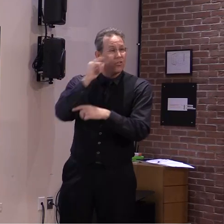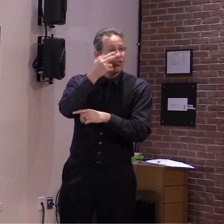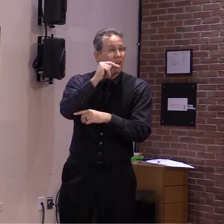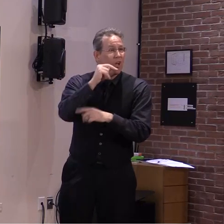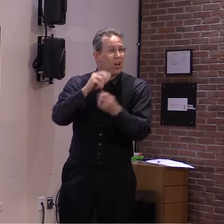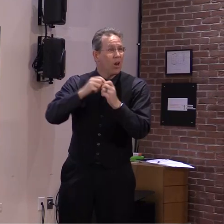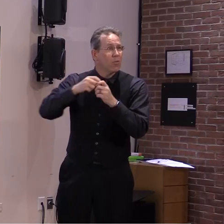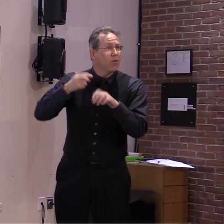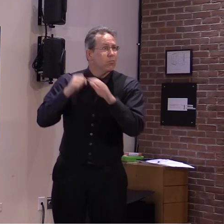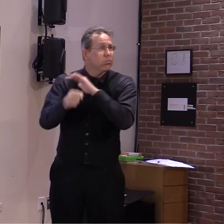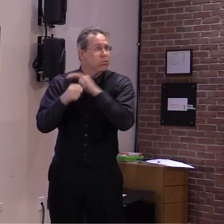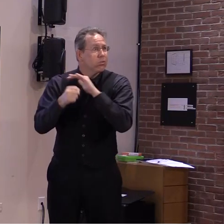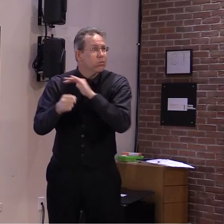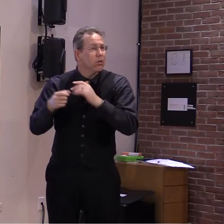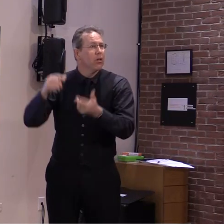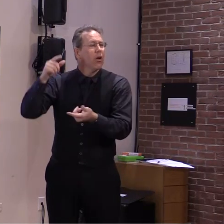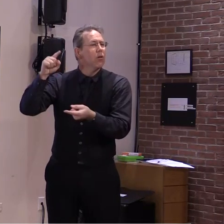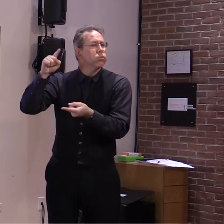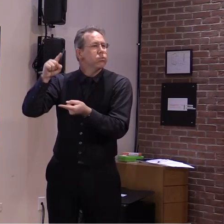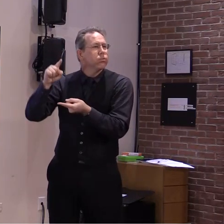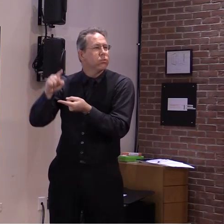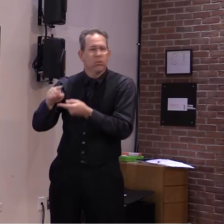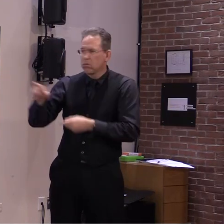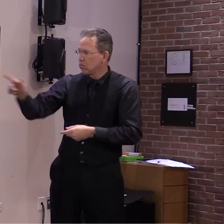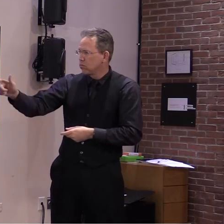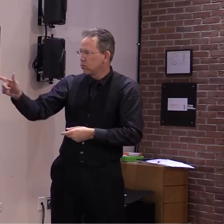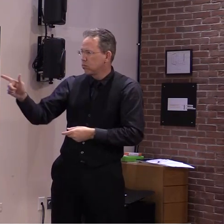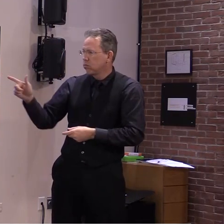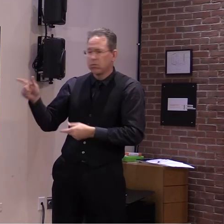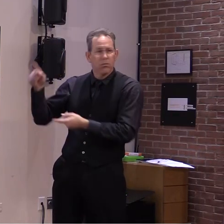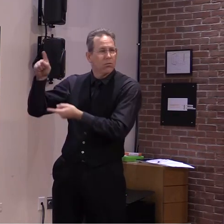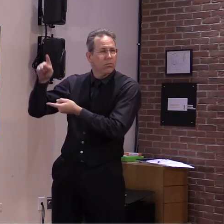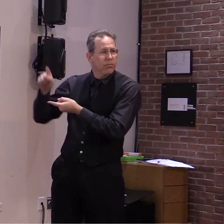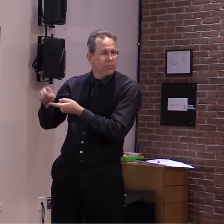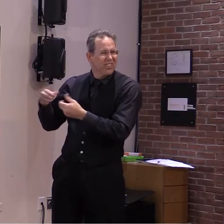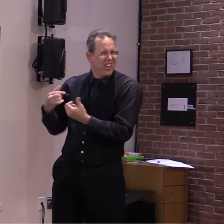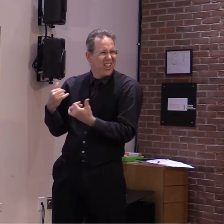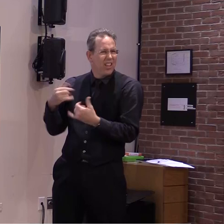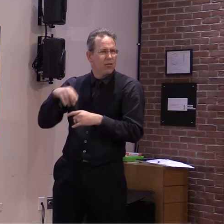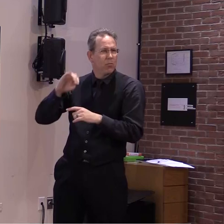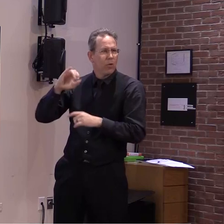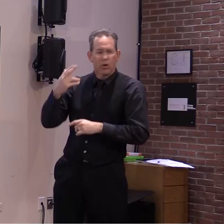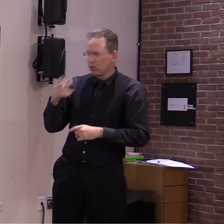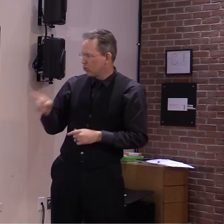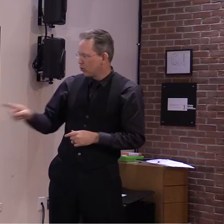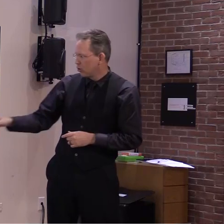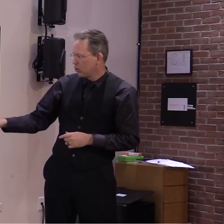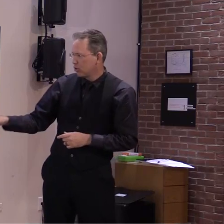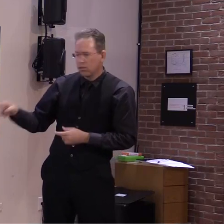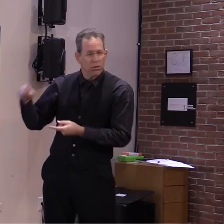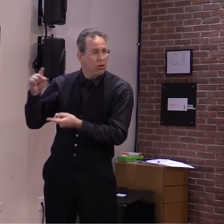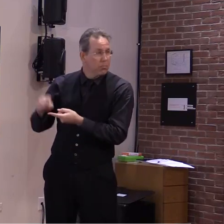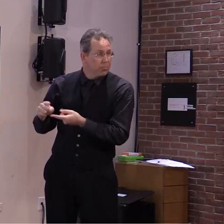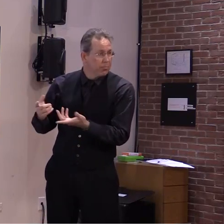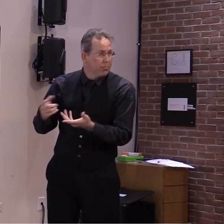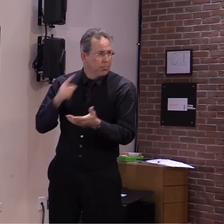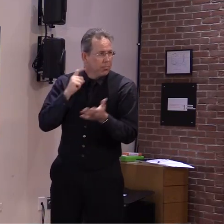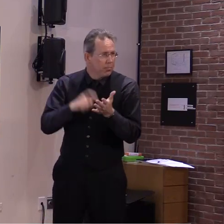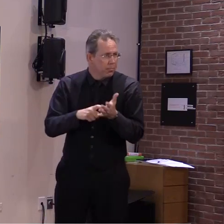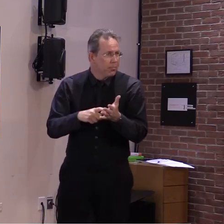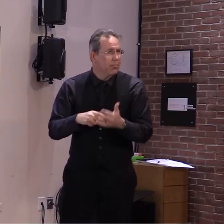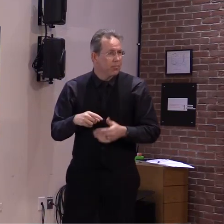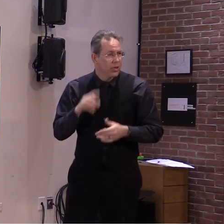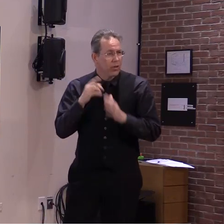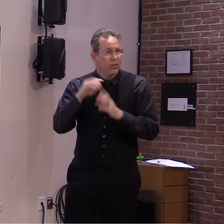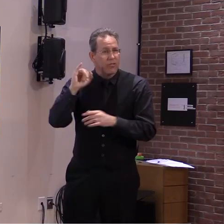among our most vulnerable, those over 70, has decreased over the months of January, February, and March,